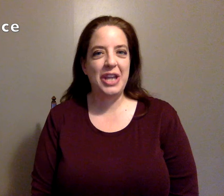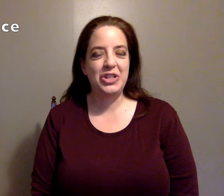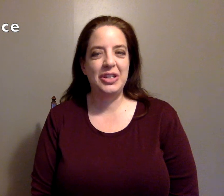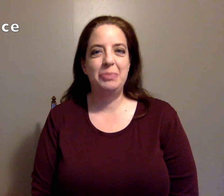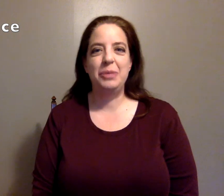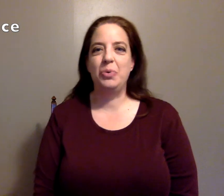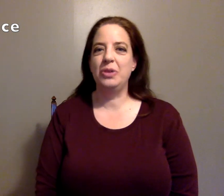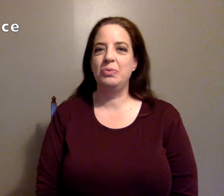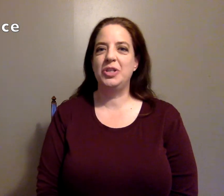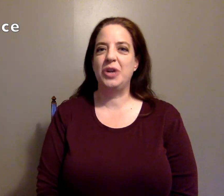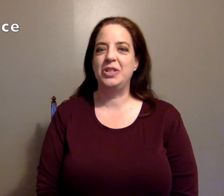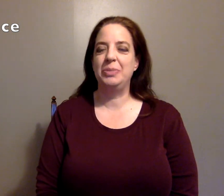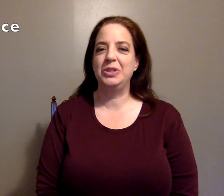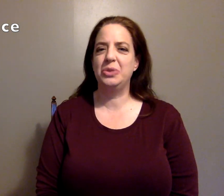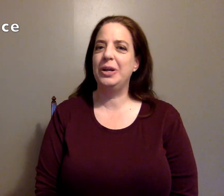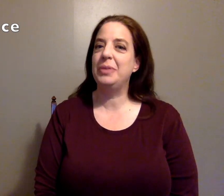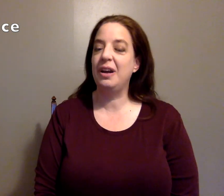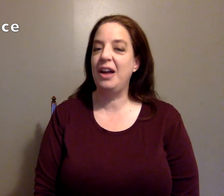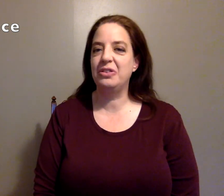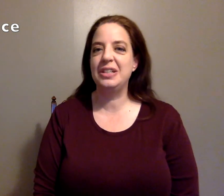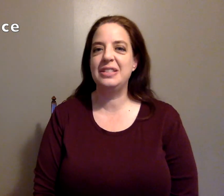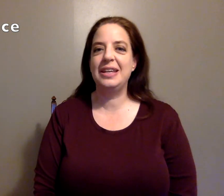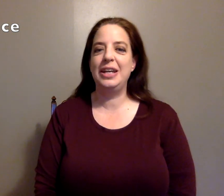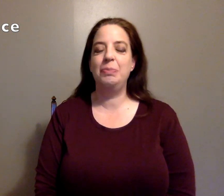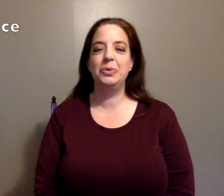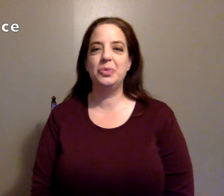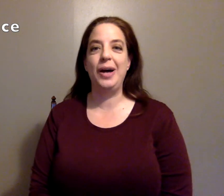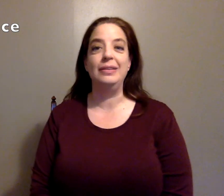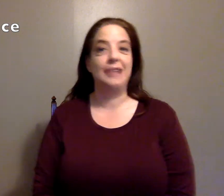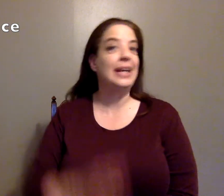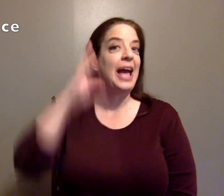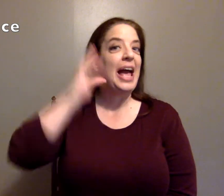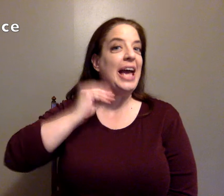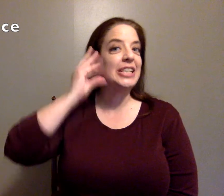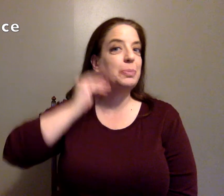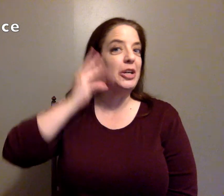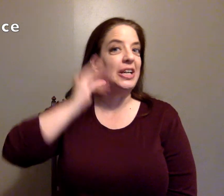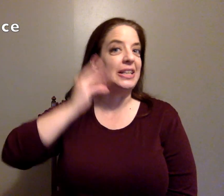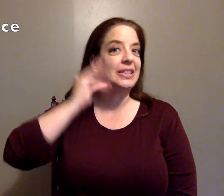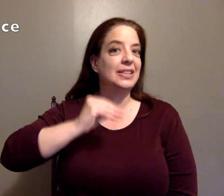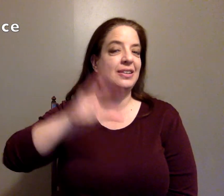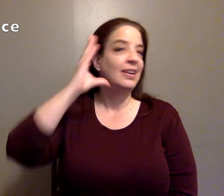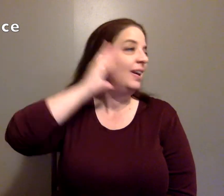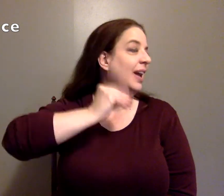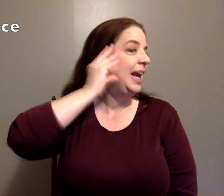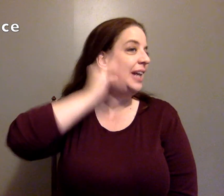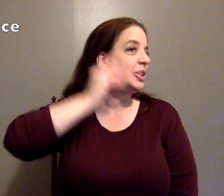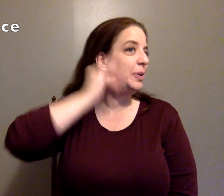Education can be important when trying to build a career, but there are other things that can help you as well, like experience.